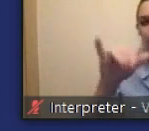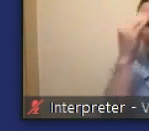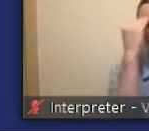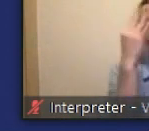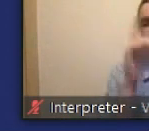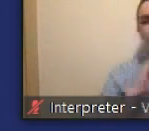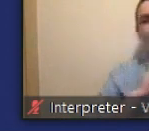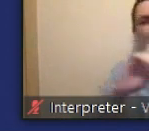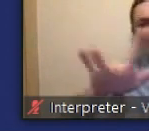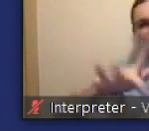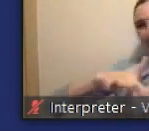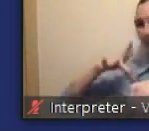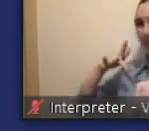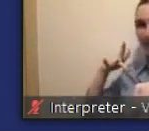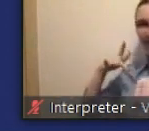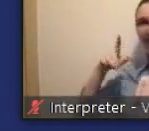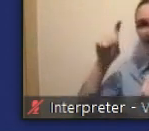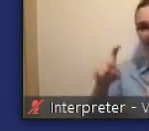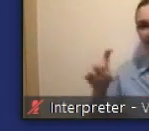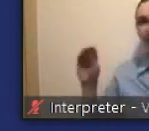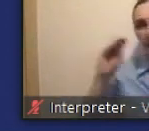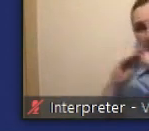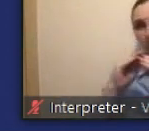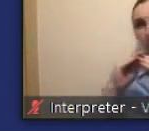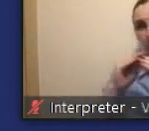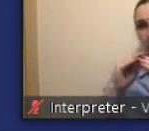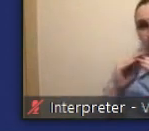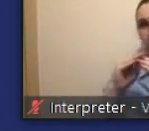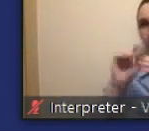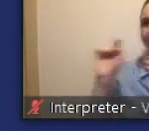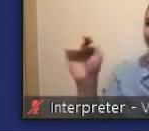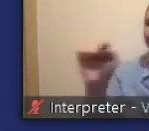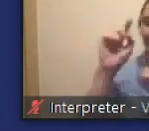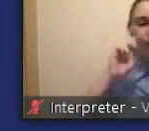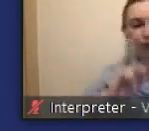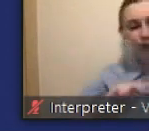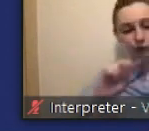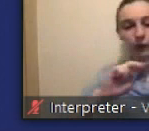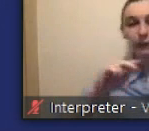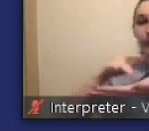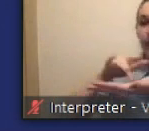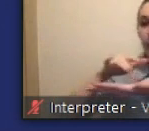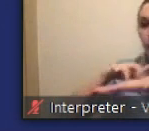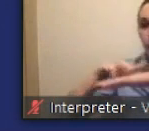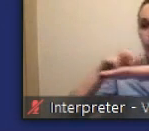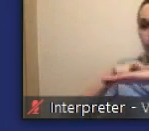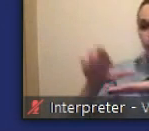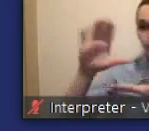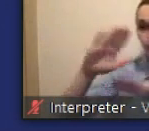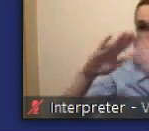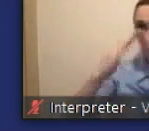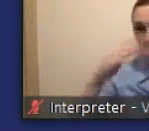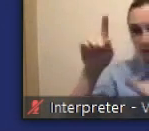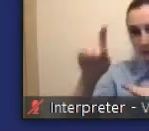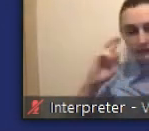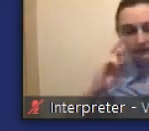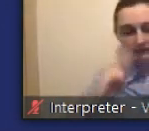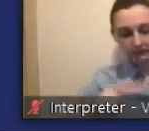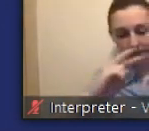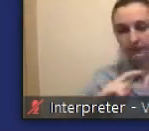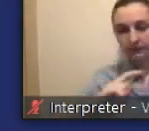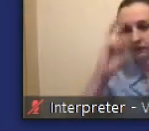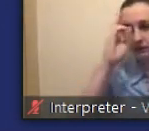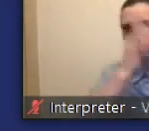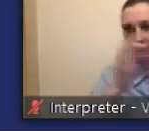be peer reviewed, reviewed by the medical clinical research community to further understand what these findings